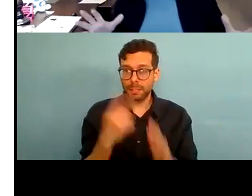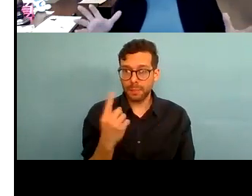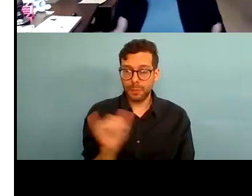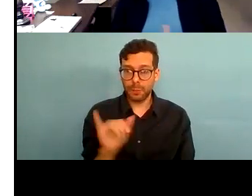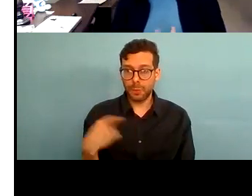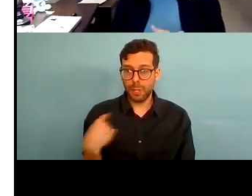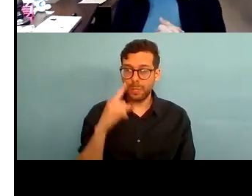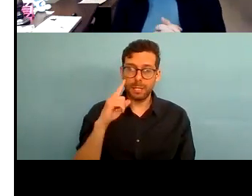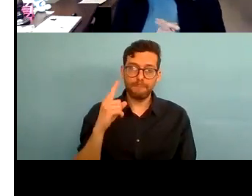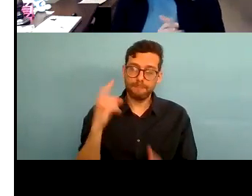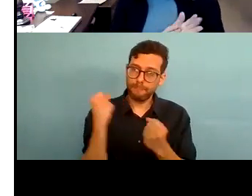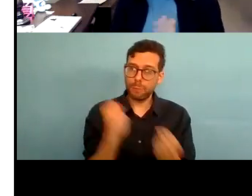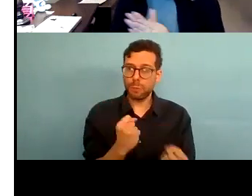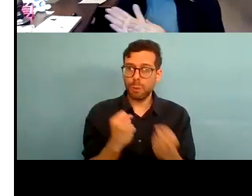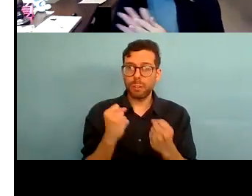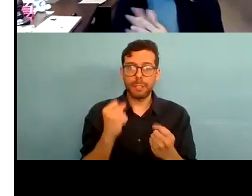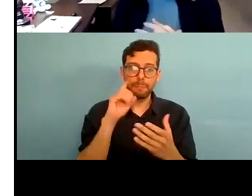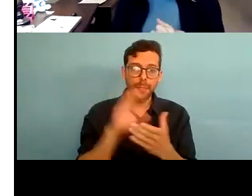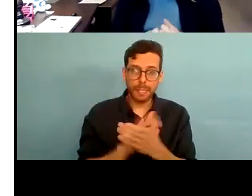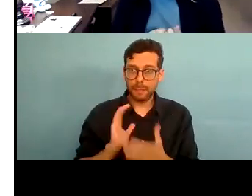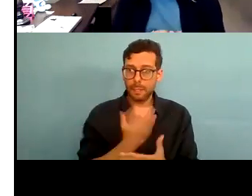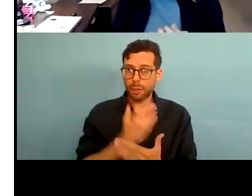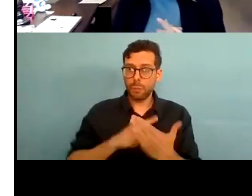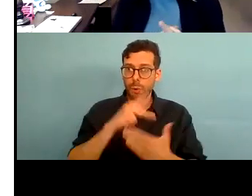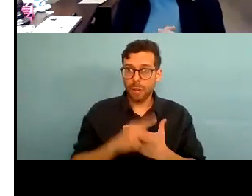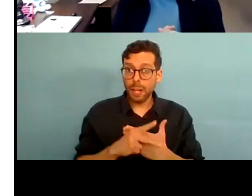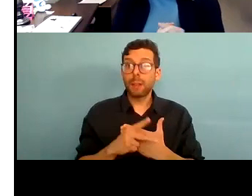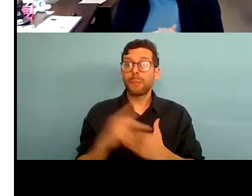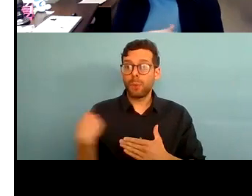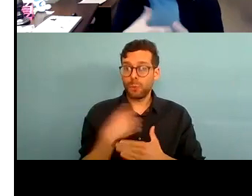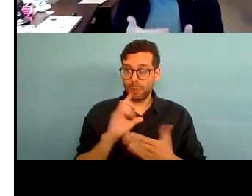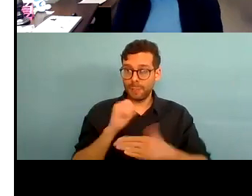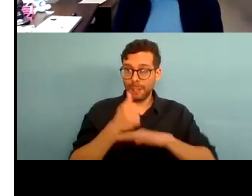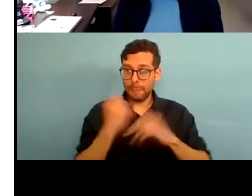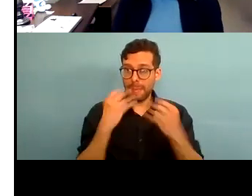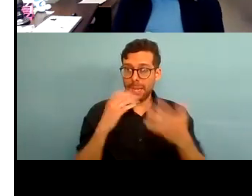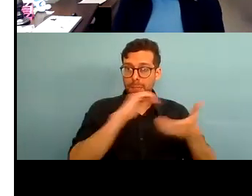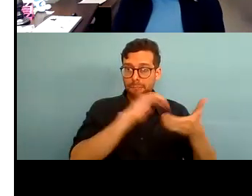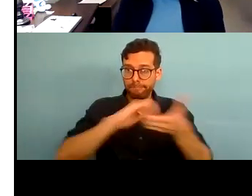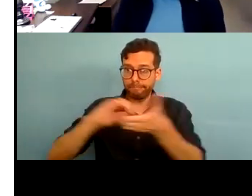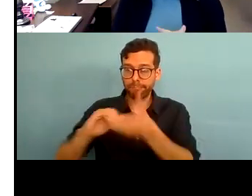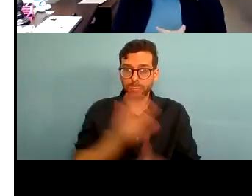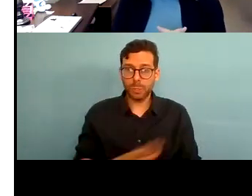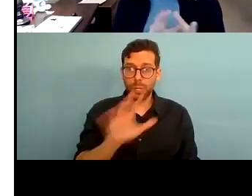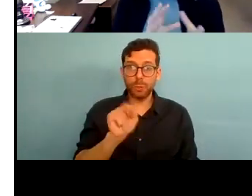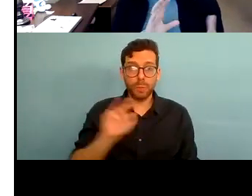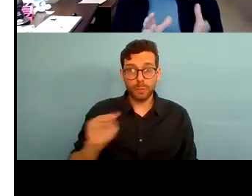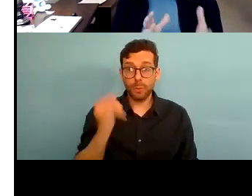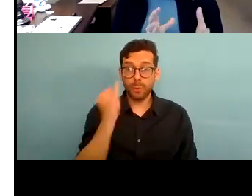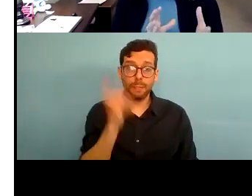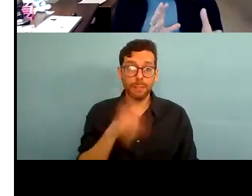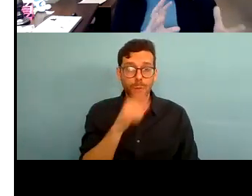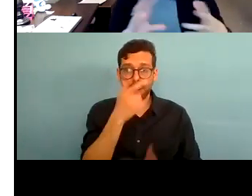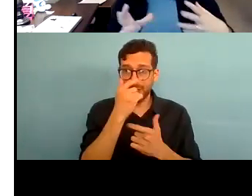We have a program and have lots of partners throughout New Mexico as well. But certainly if you are interested in learning more about how you